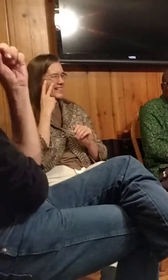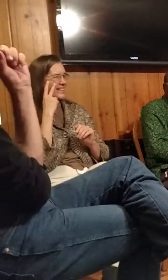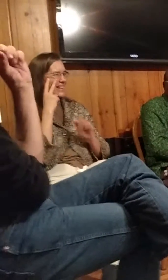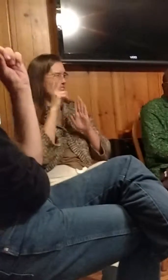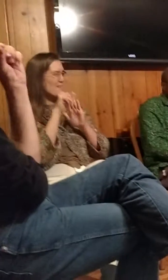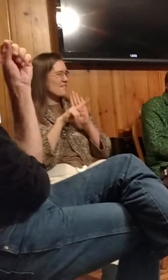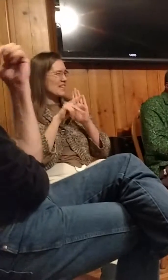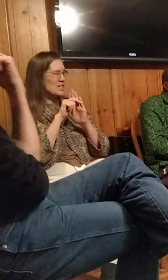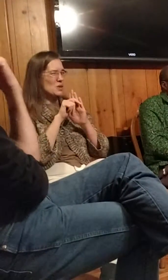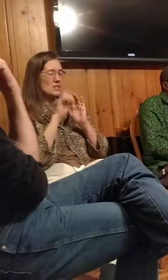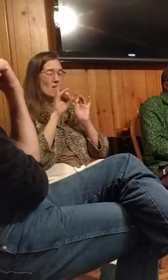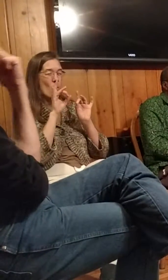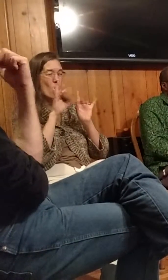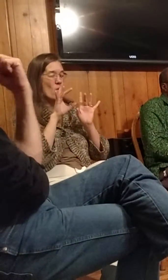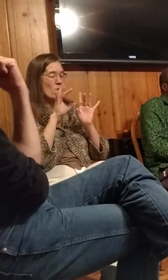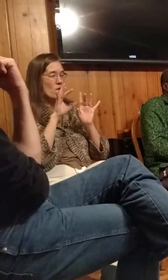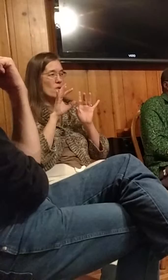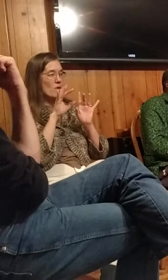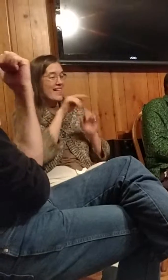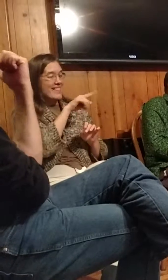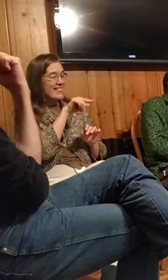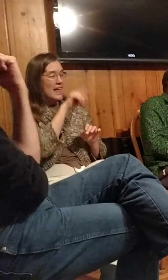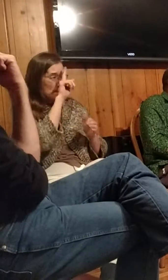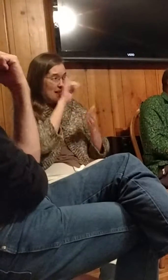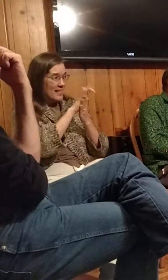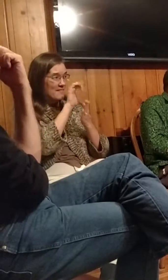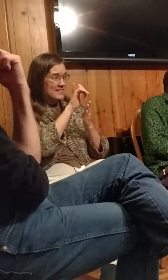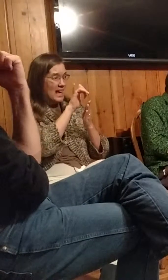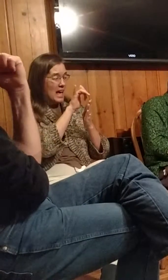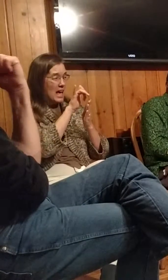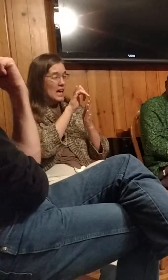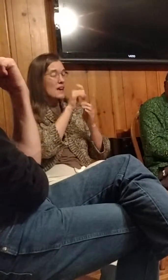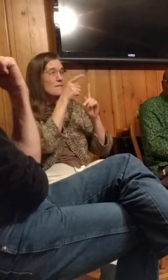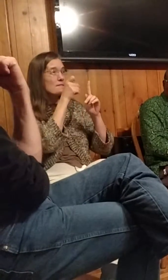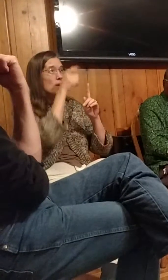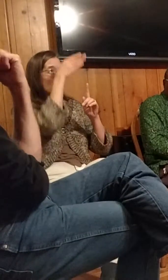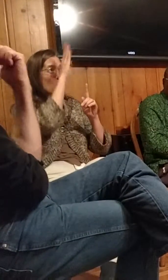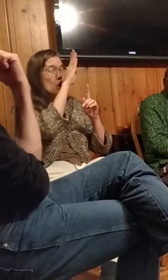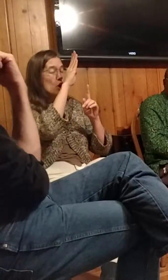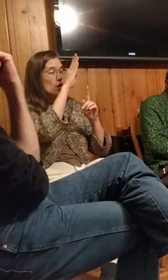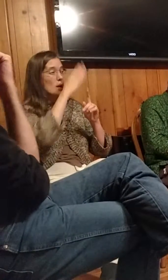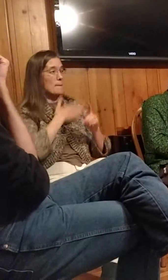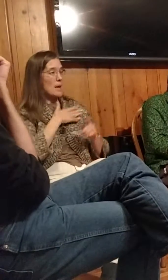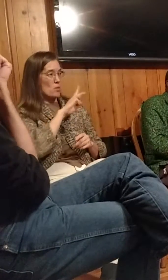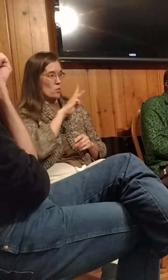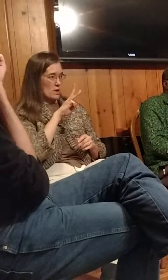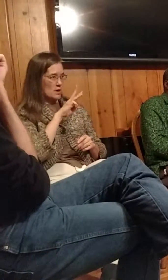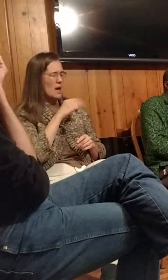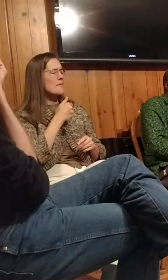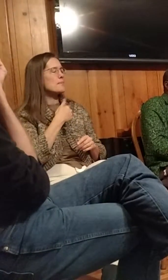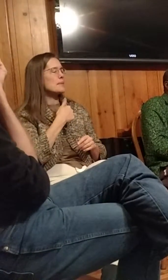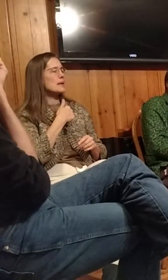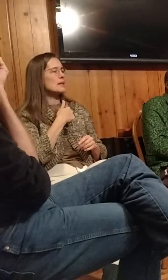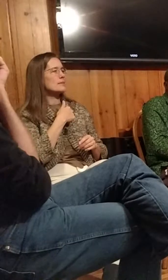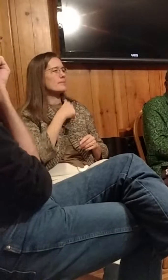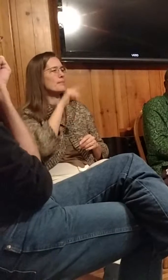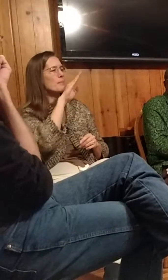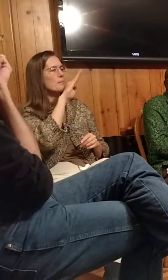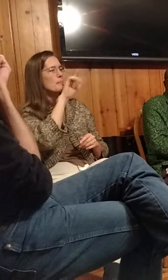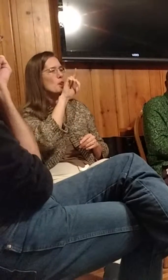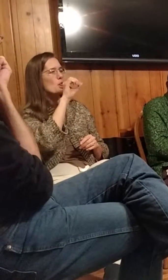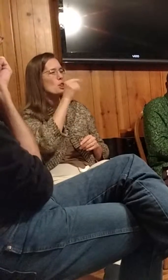horrible. But they believe that it's God. And on my site, I keep asking the question. I have a blog site called